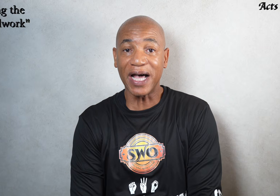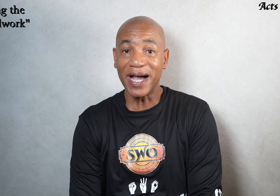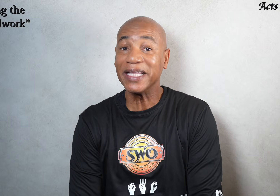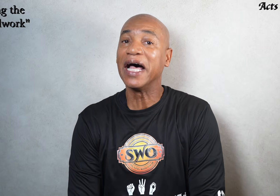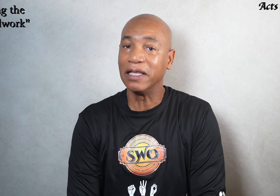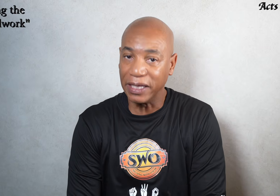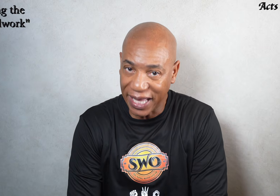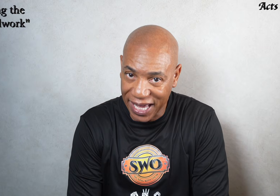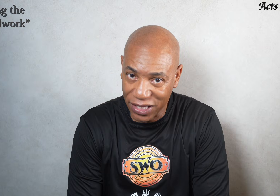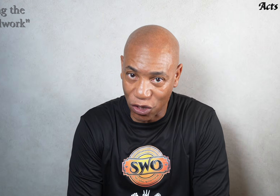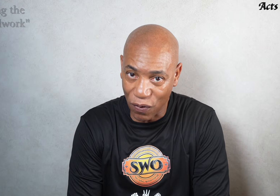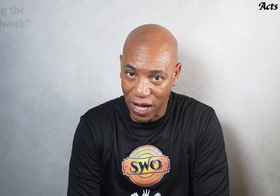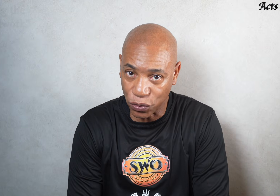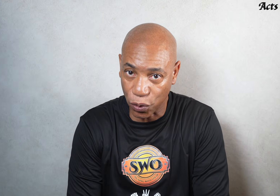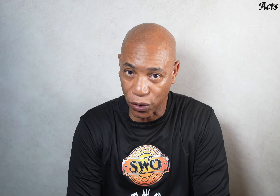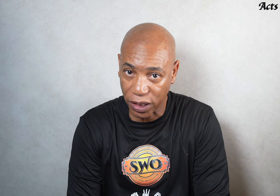sign laying the groundwork.